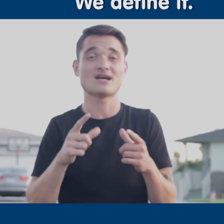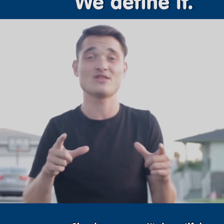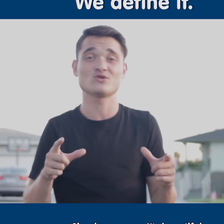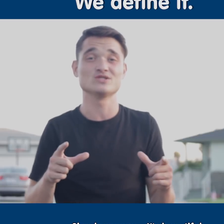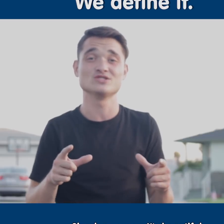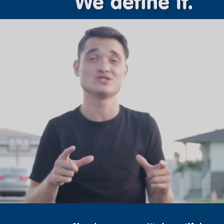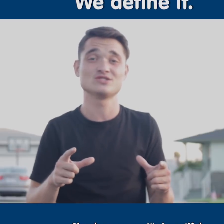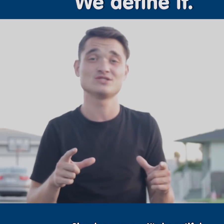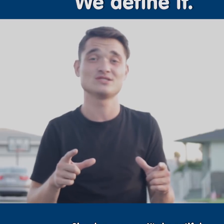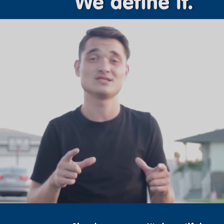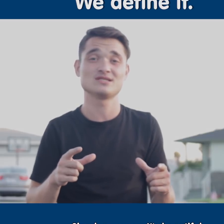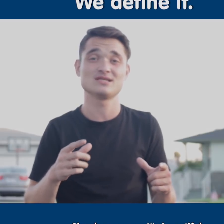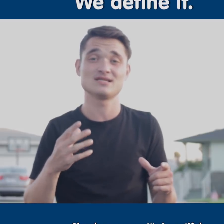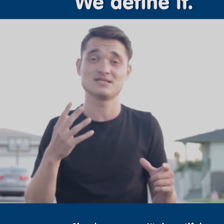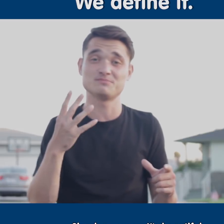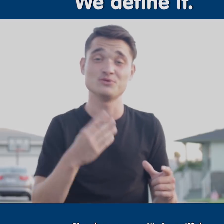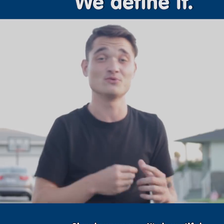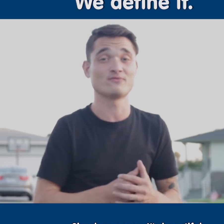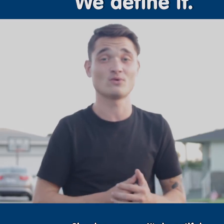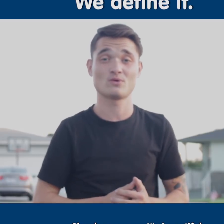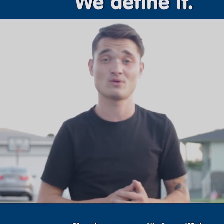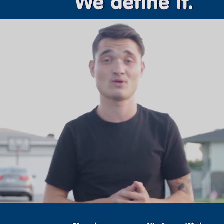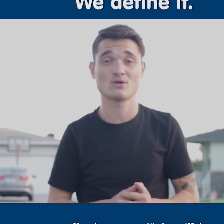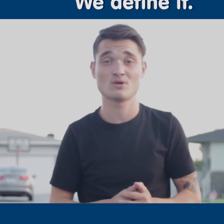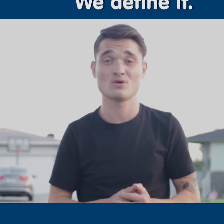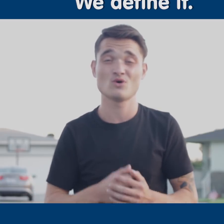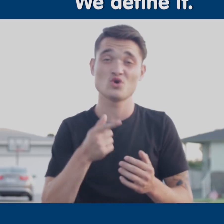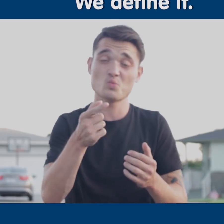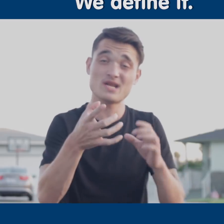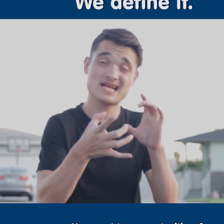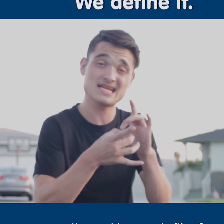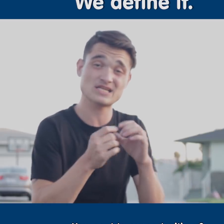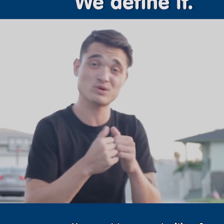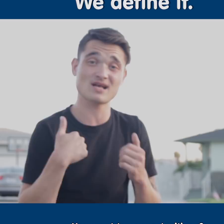Sign language is beautiful. You want to connect with us?